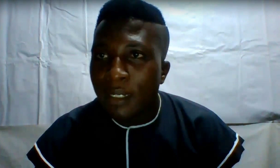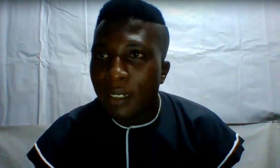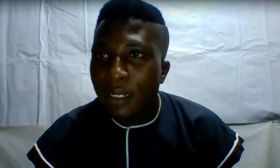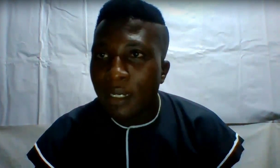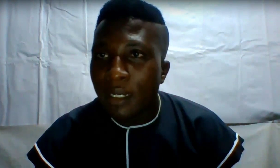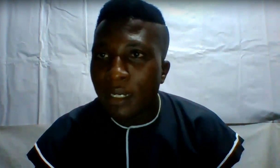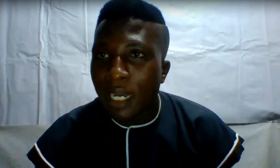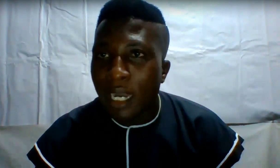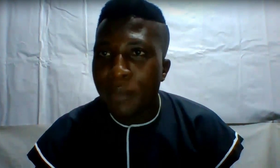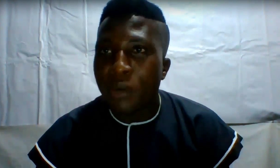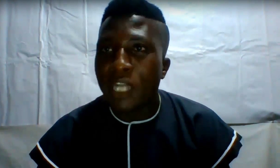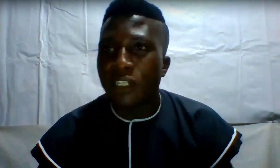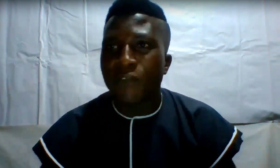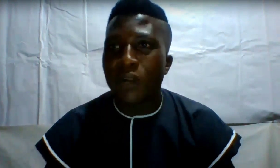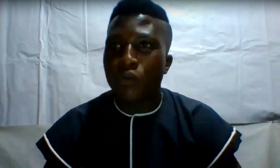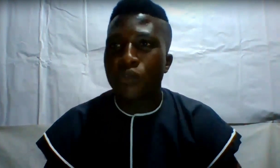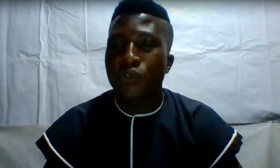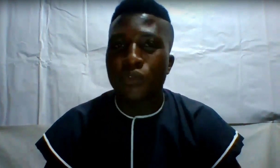Amira Jafaru?